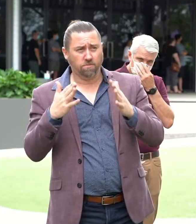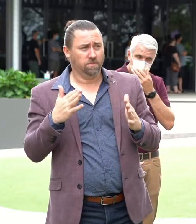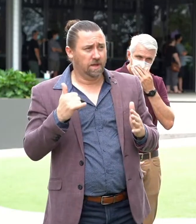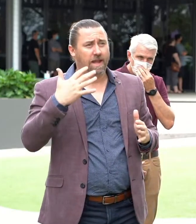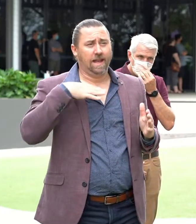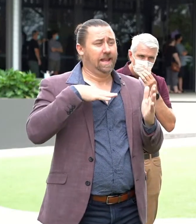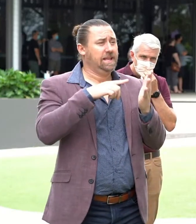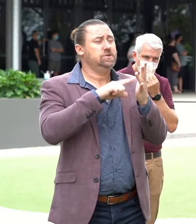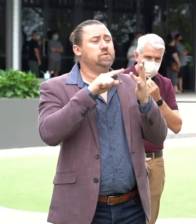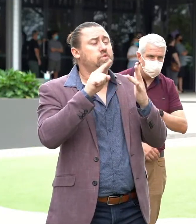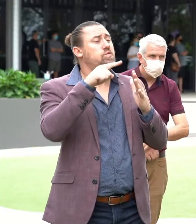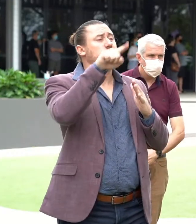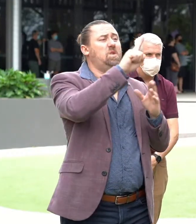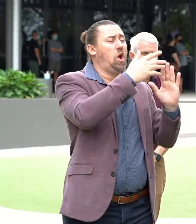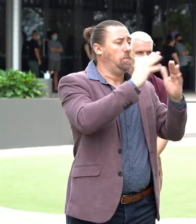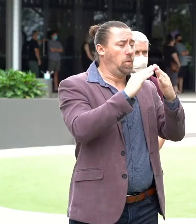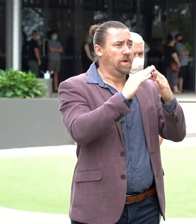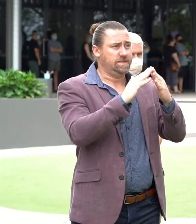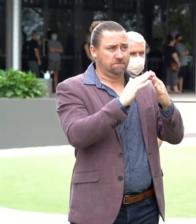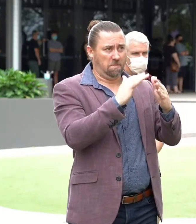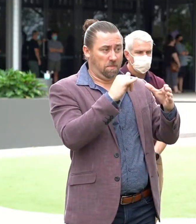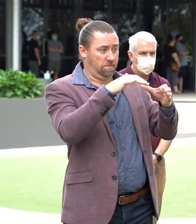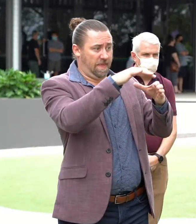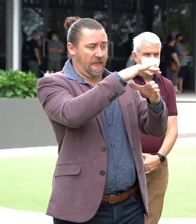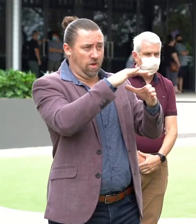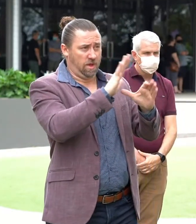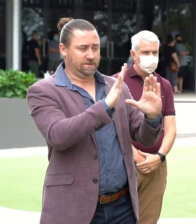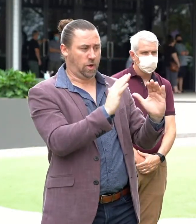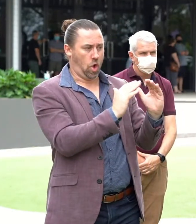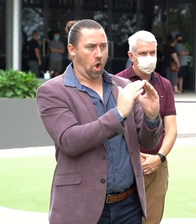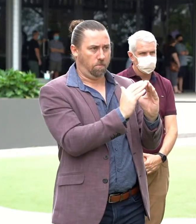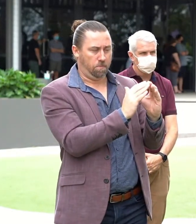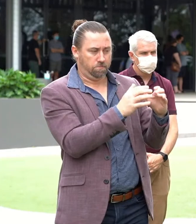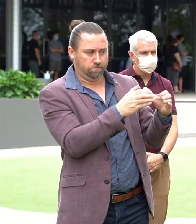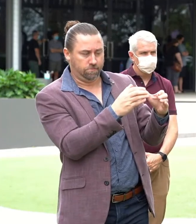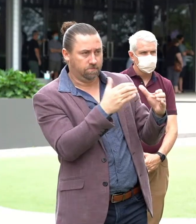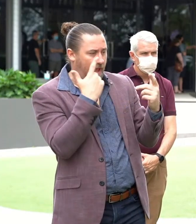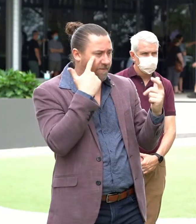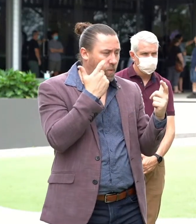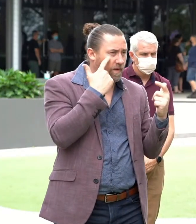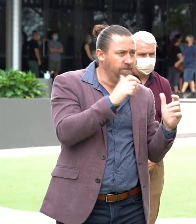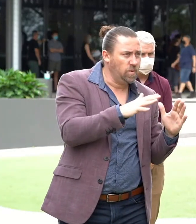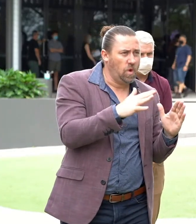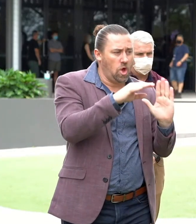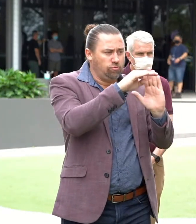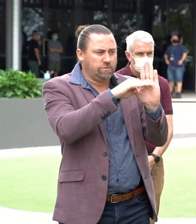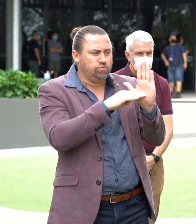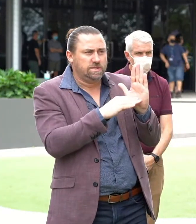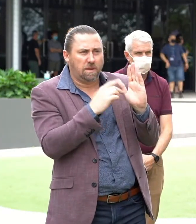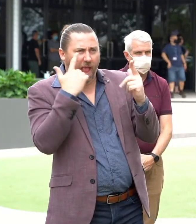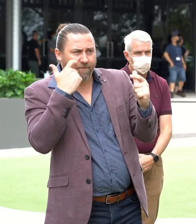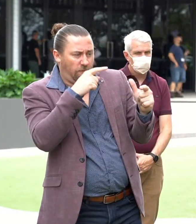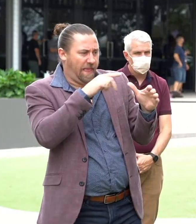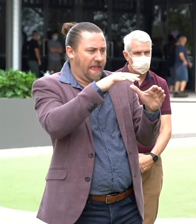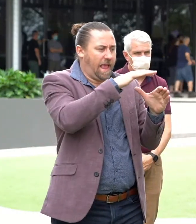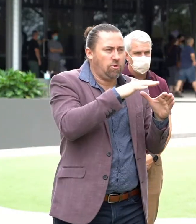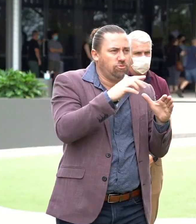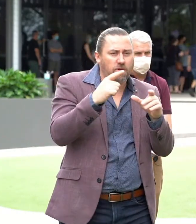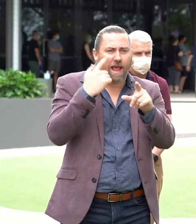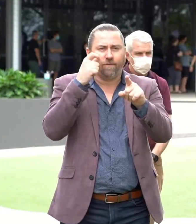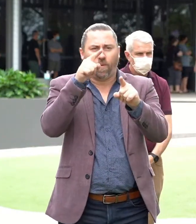societal restrictions that are needed to control local outbreaks according to the amount of vaccination